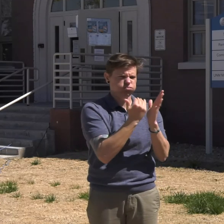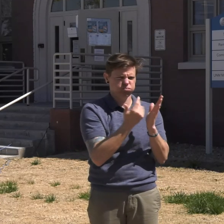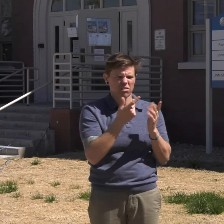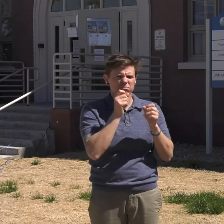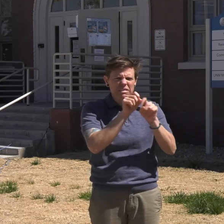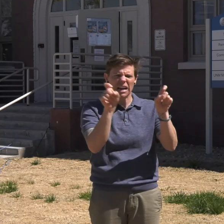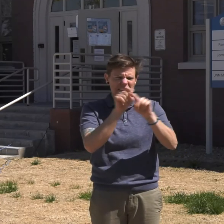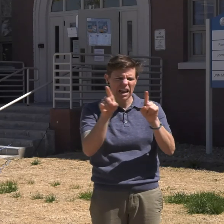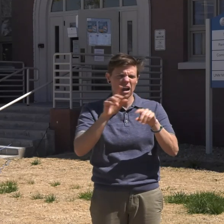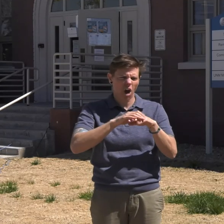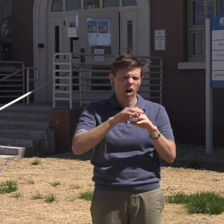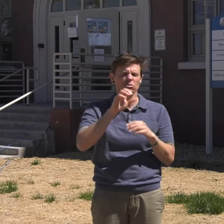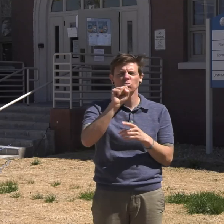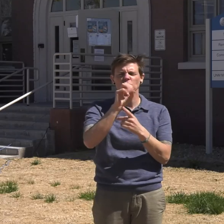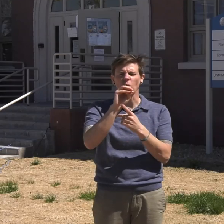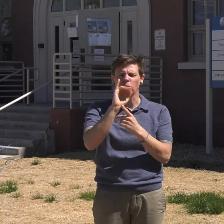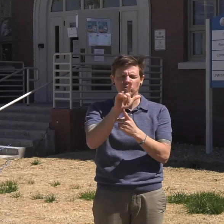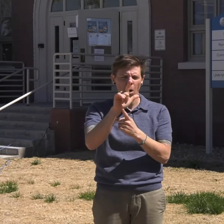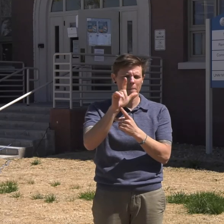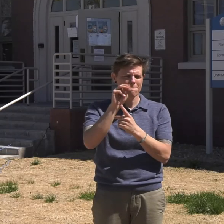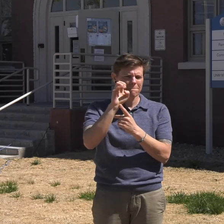on our social media platforms.